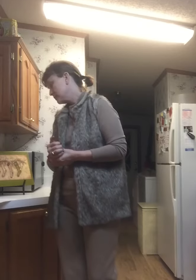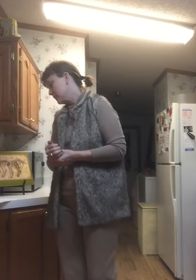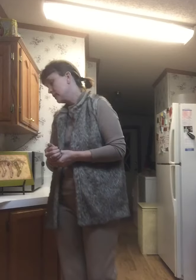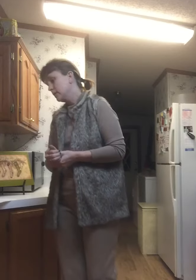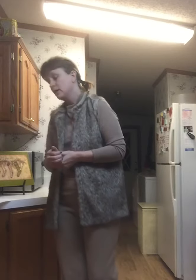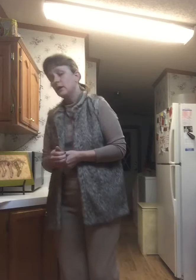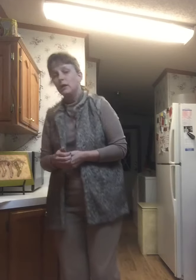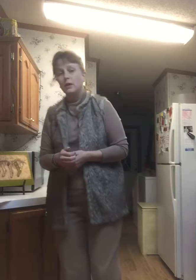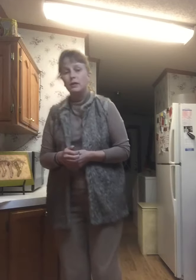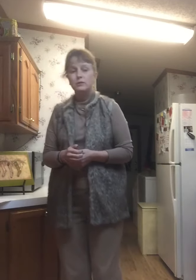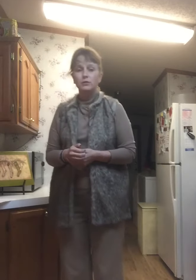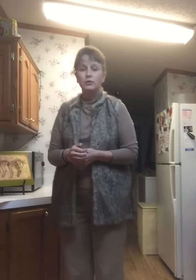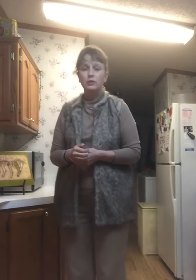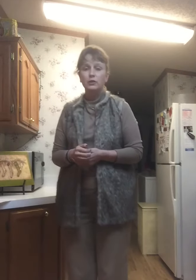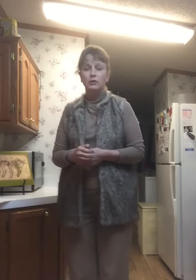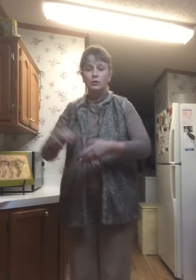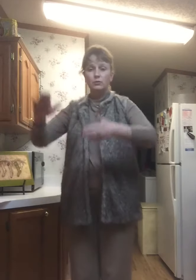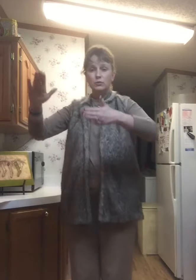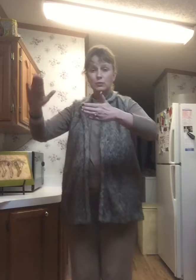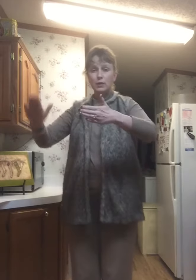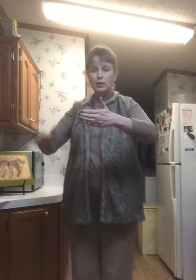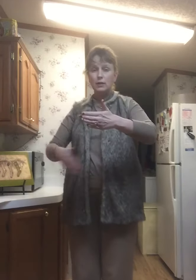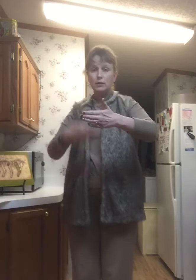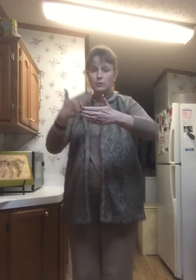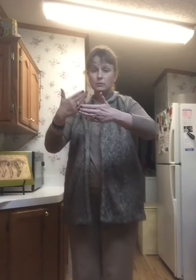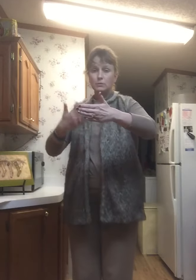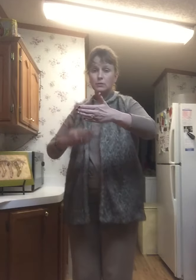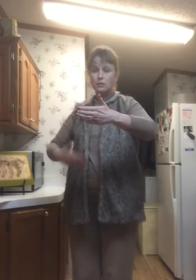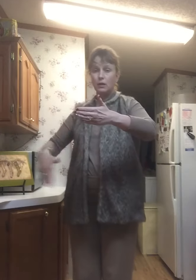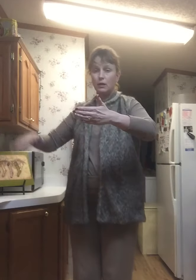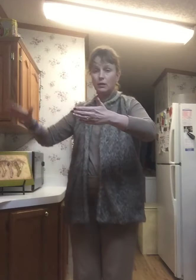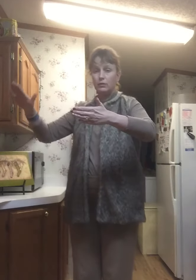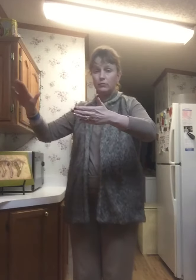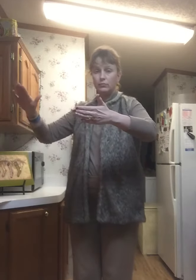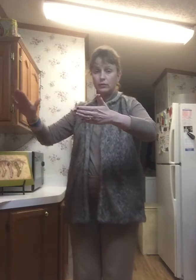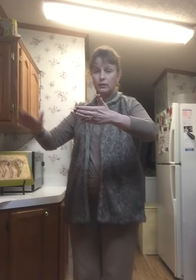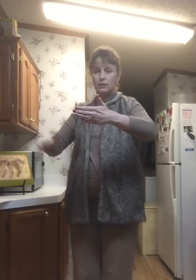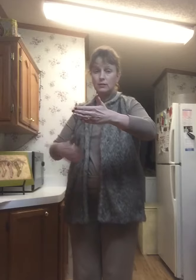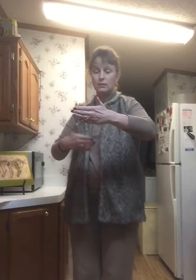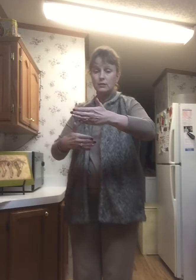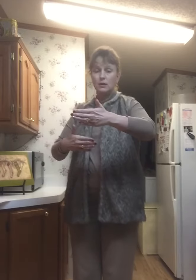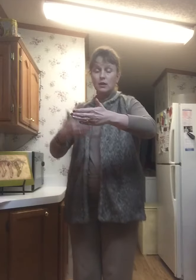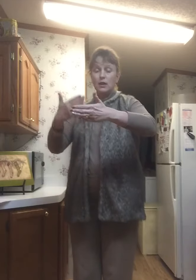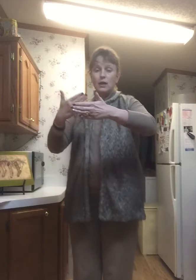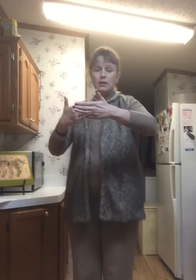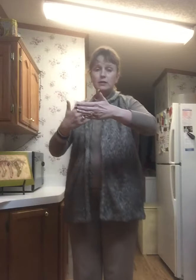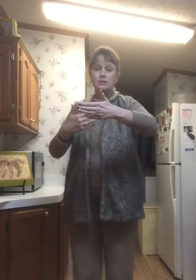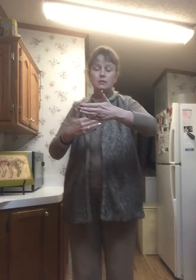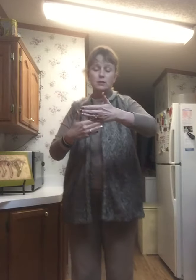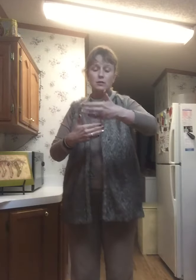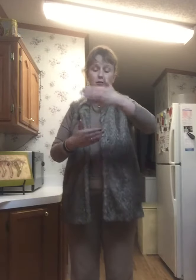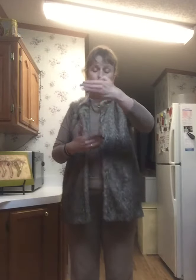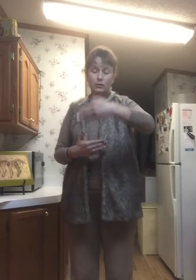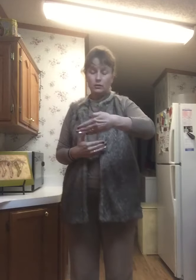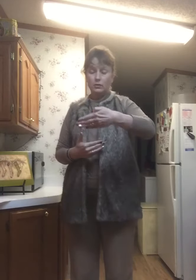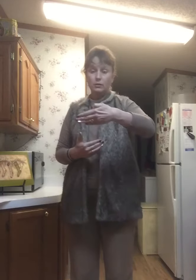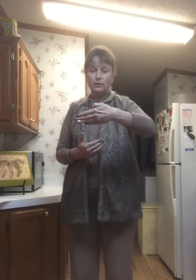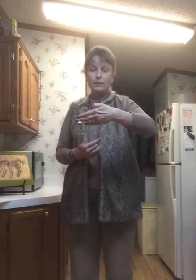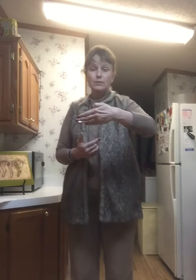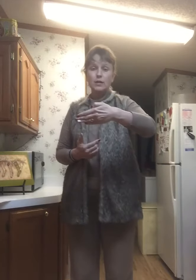we. And so you're going to go sweet hymns of, like this. And it's your left